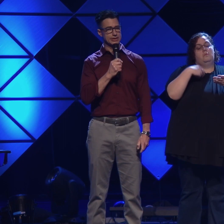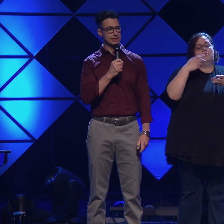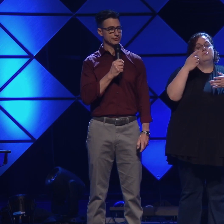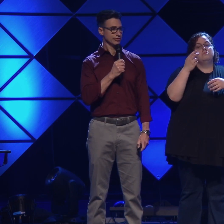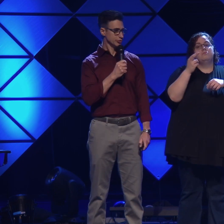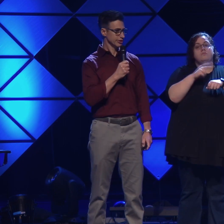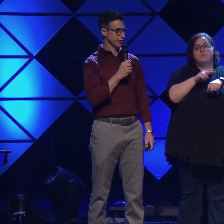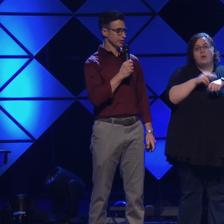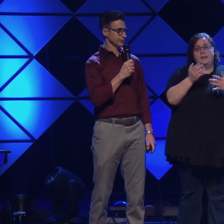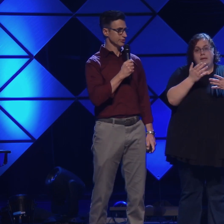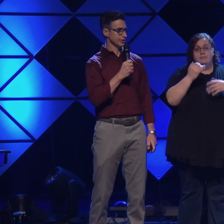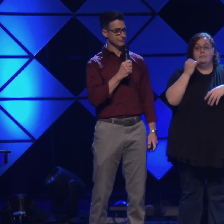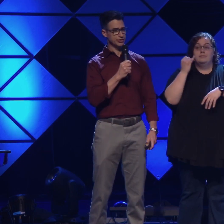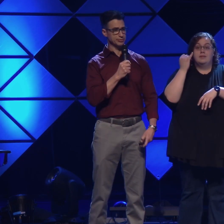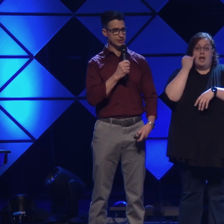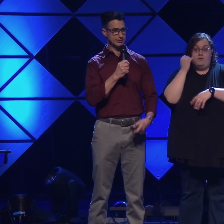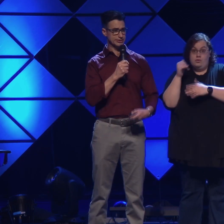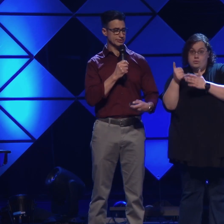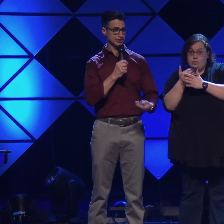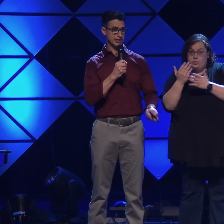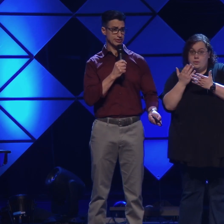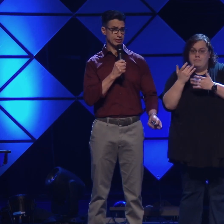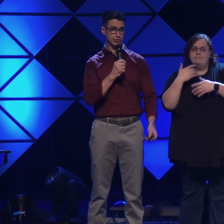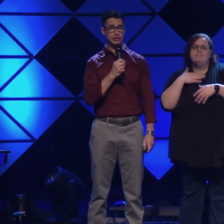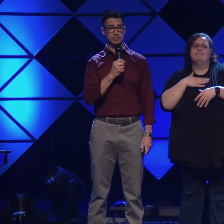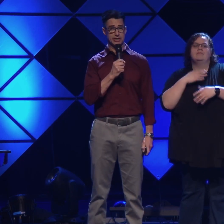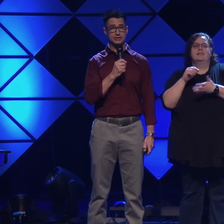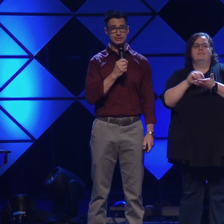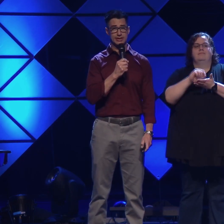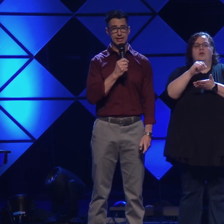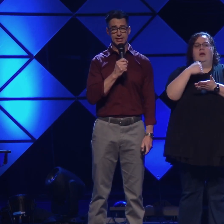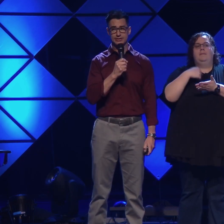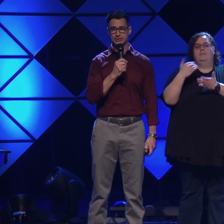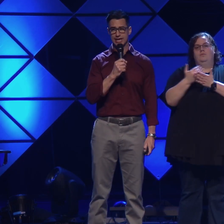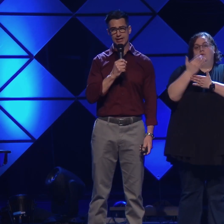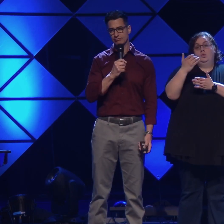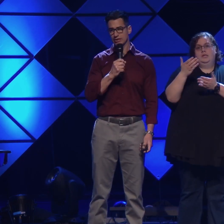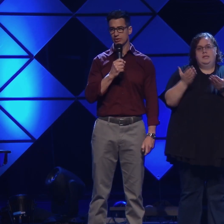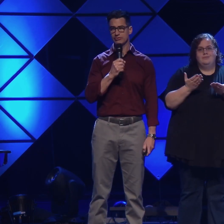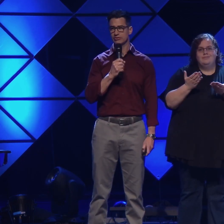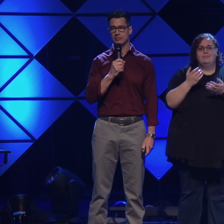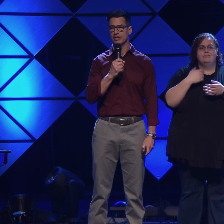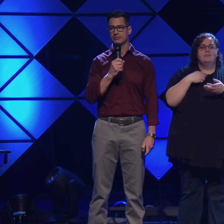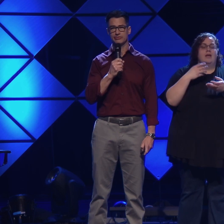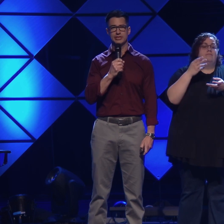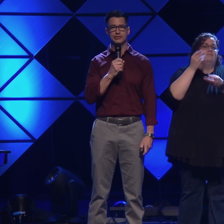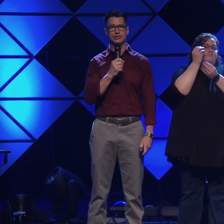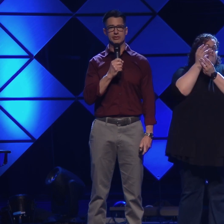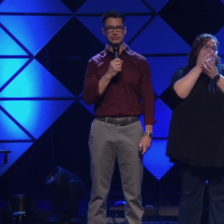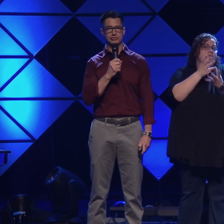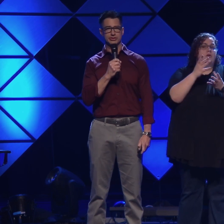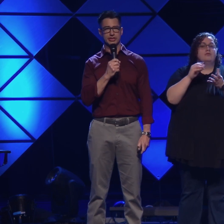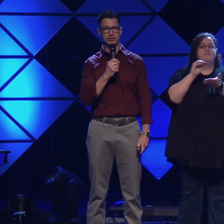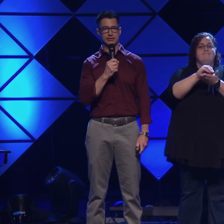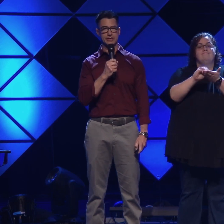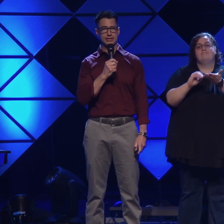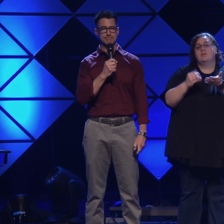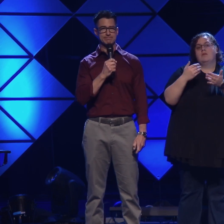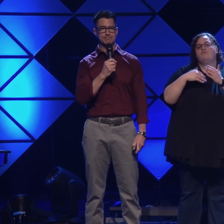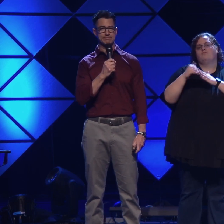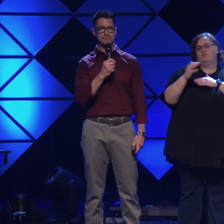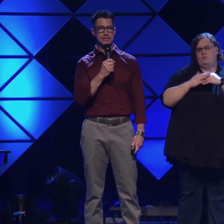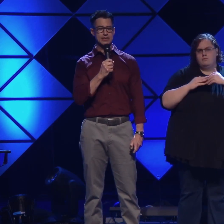name. If you're new here, however, if you could please check the new here box and just add whatever amount of information you're comfortable with